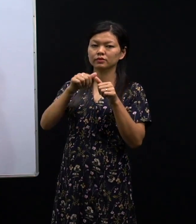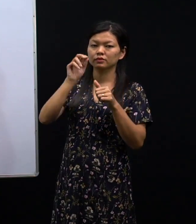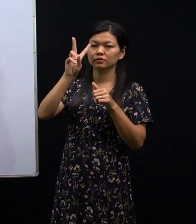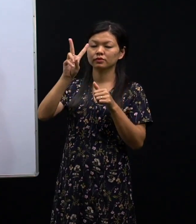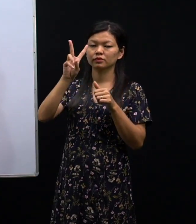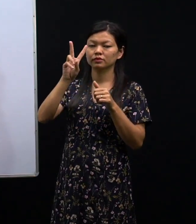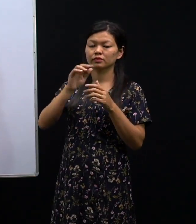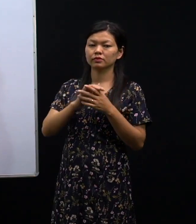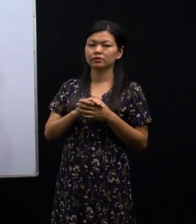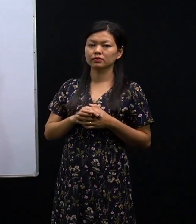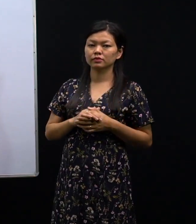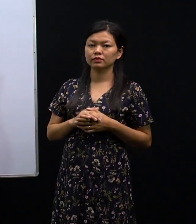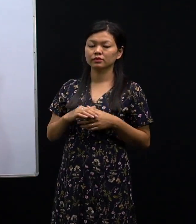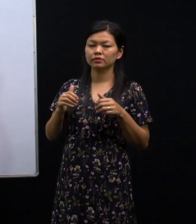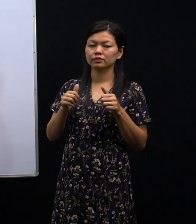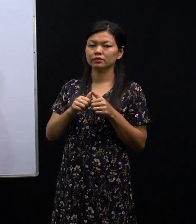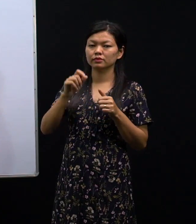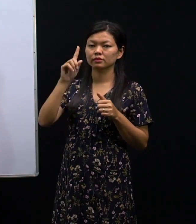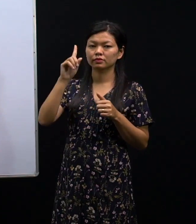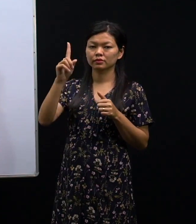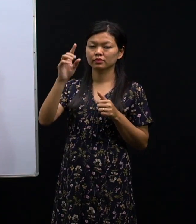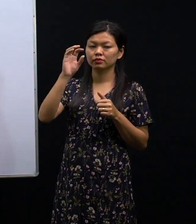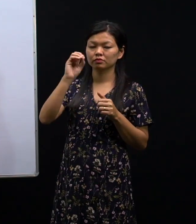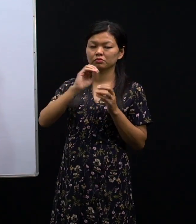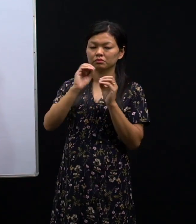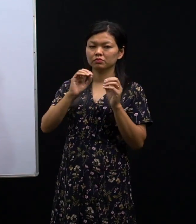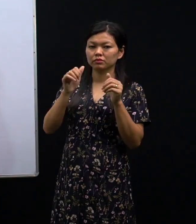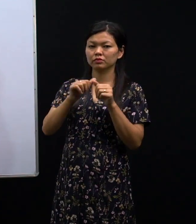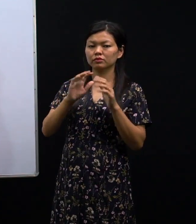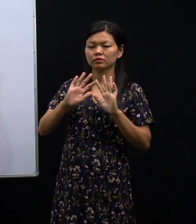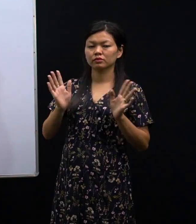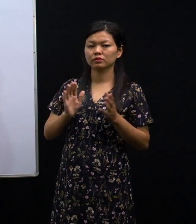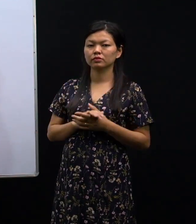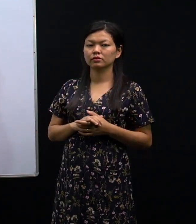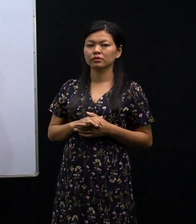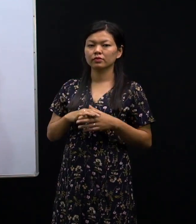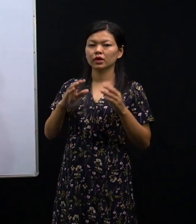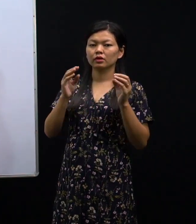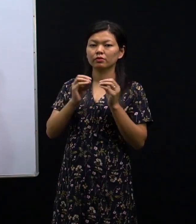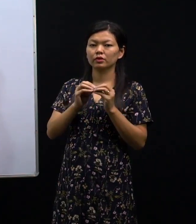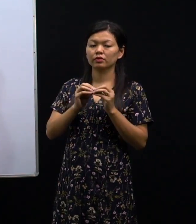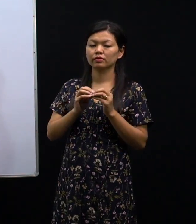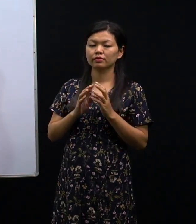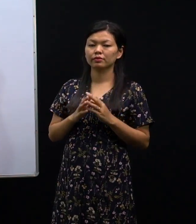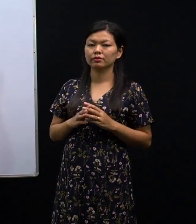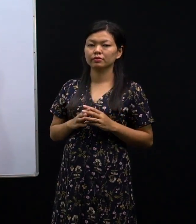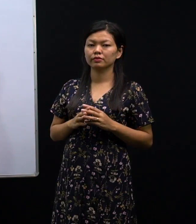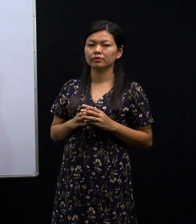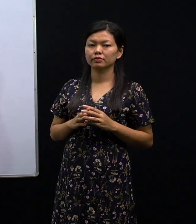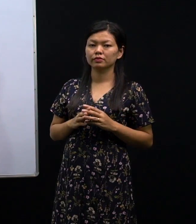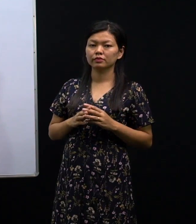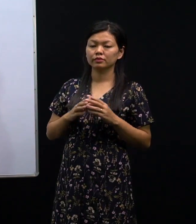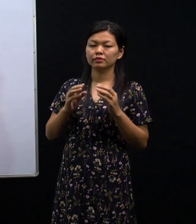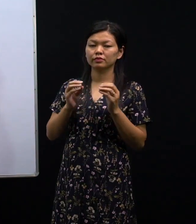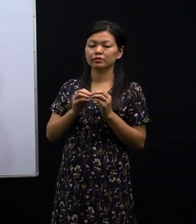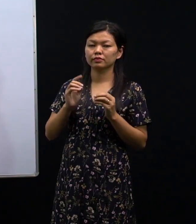2. A power 1. No need to write. And a power not there. Now b power 0 is b